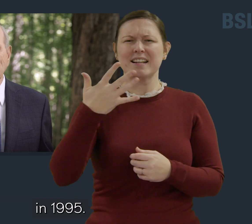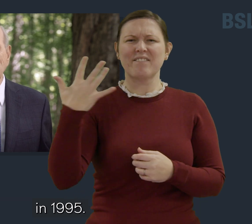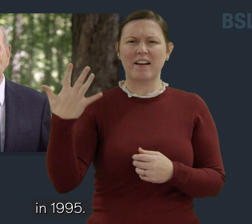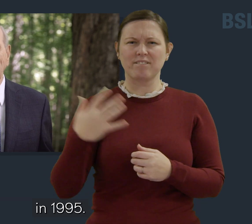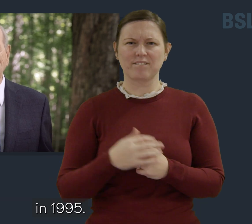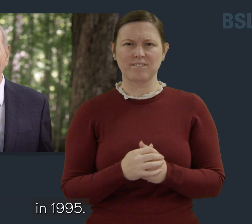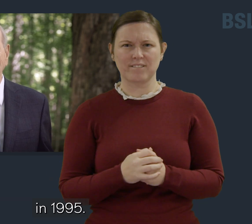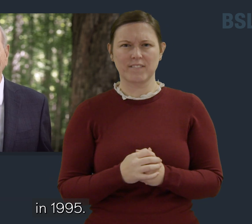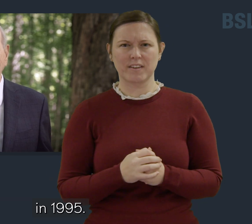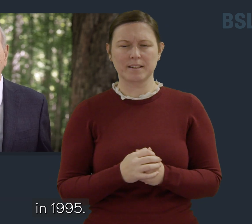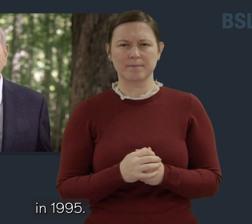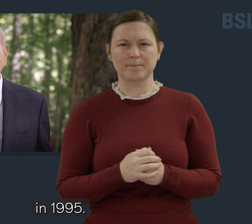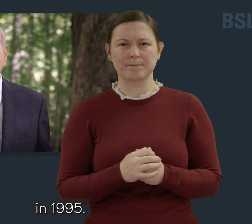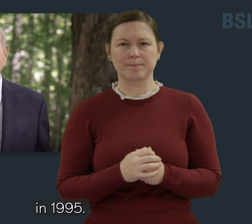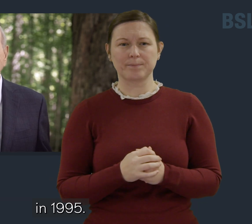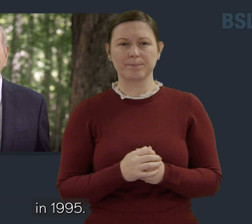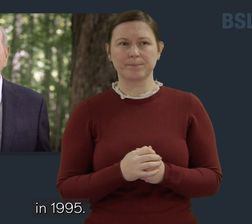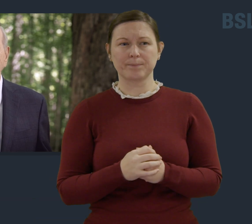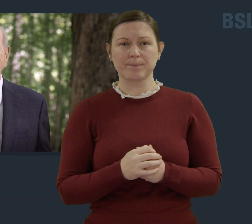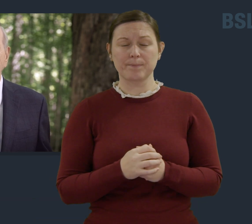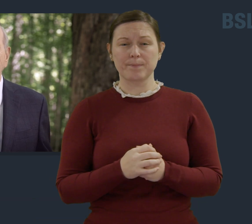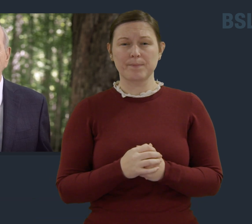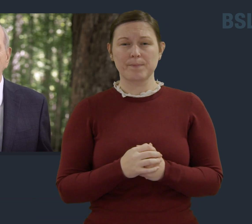in 1995.